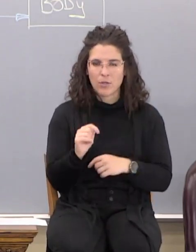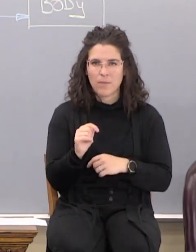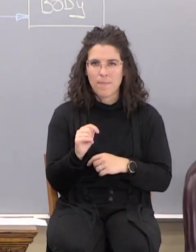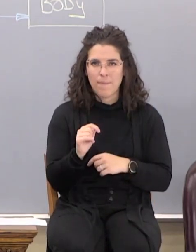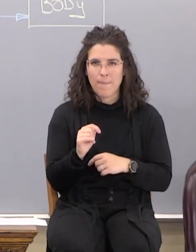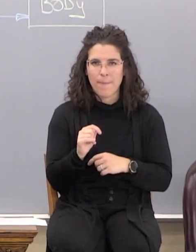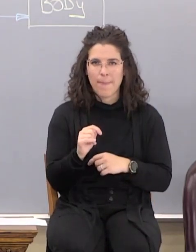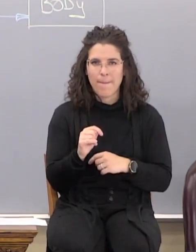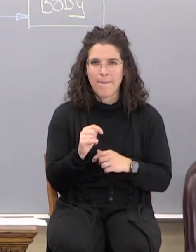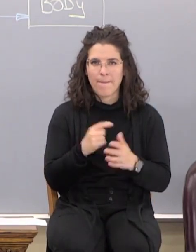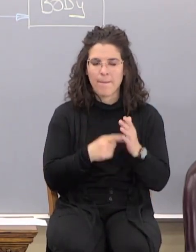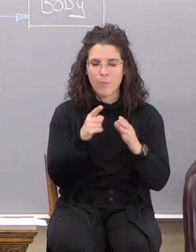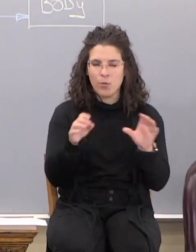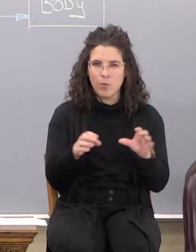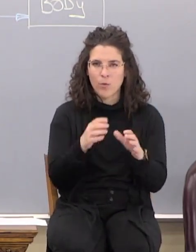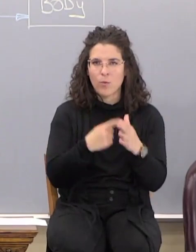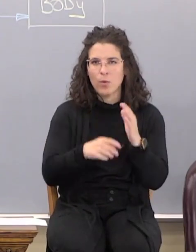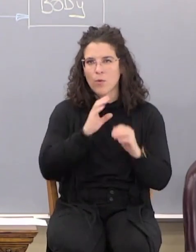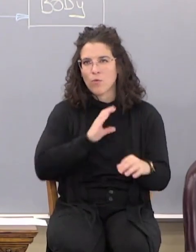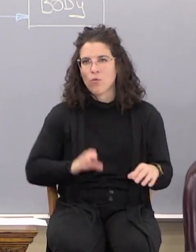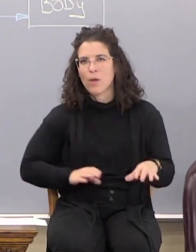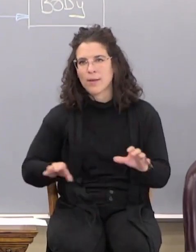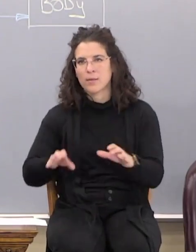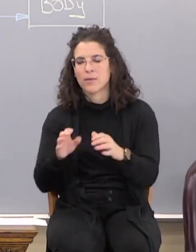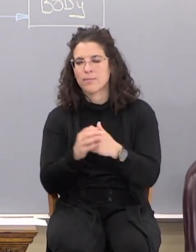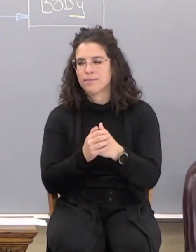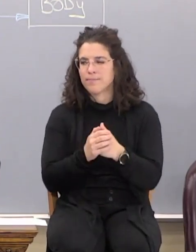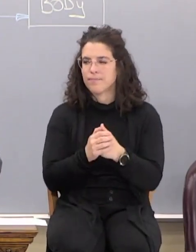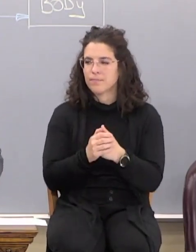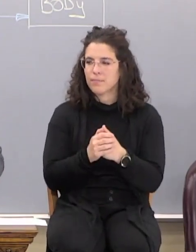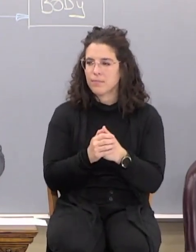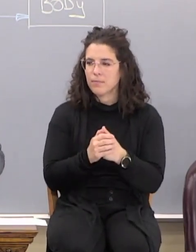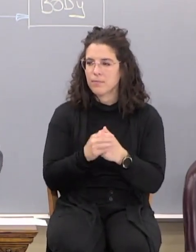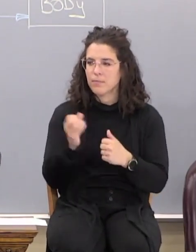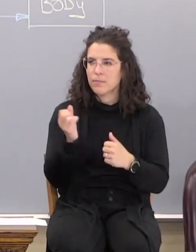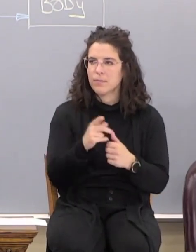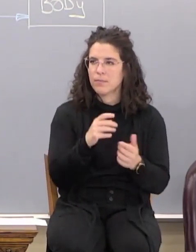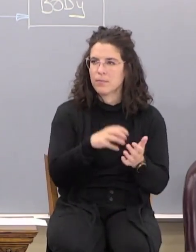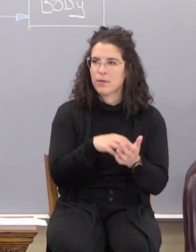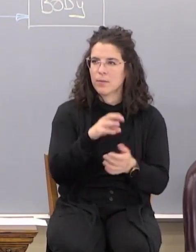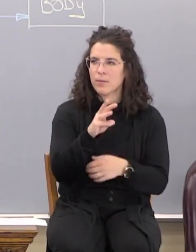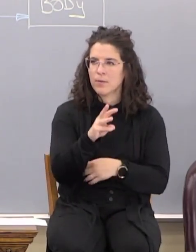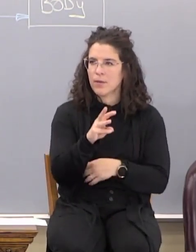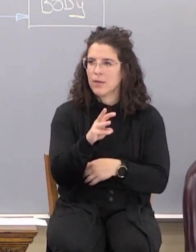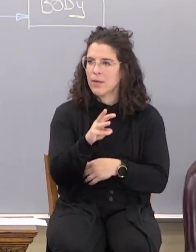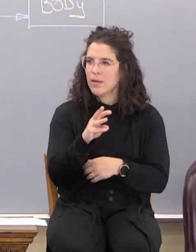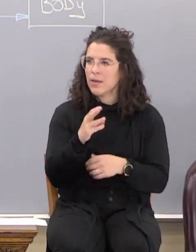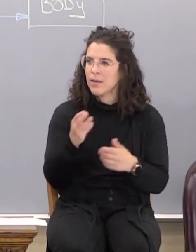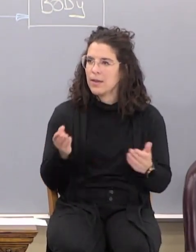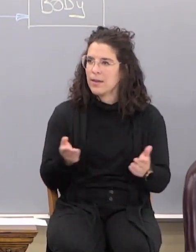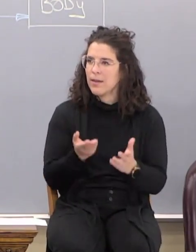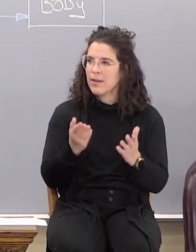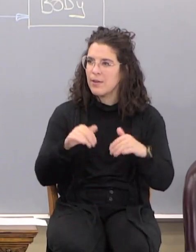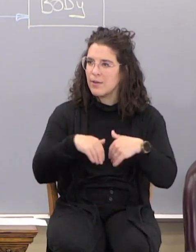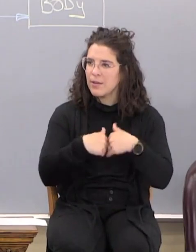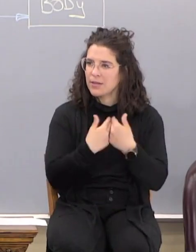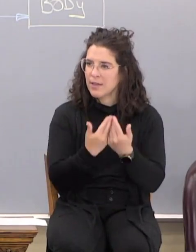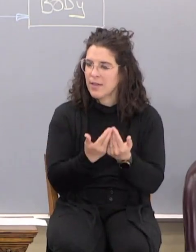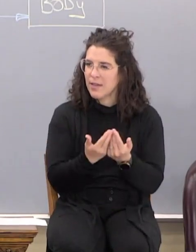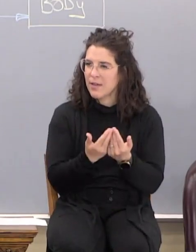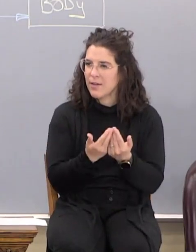So it's not going to be what you do, it's what Christ does. Now that's why you come back to chapter 6. Here's how